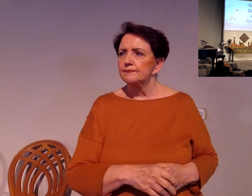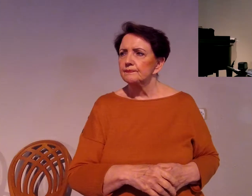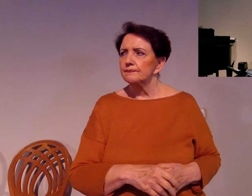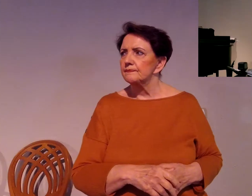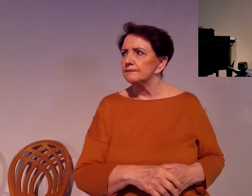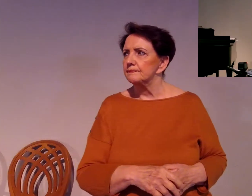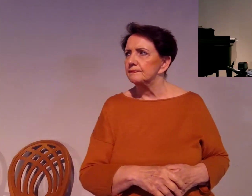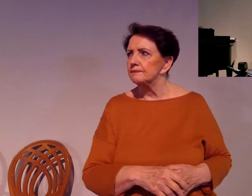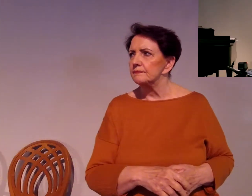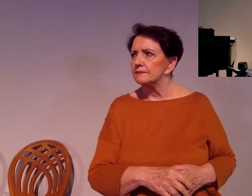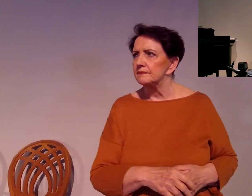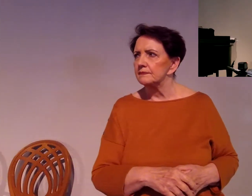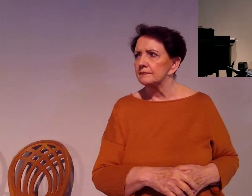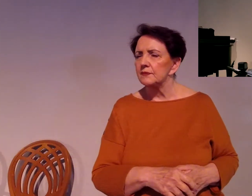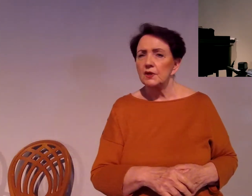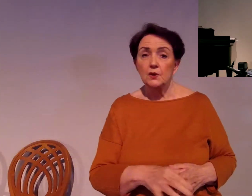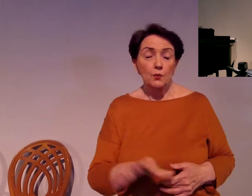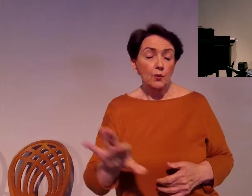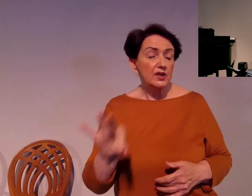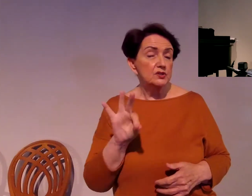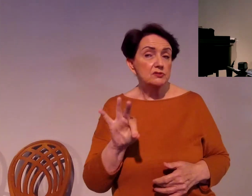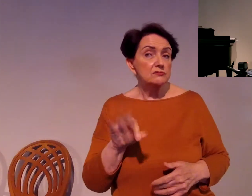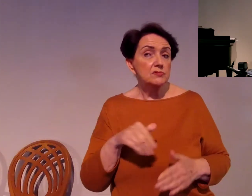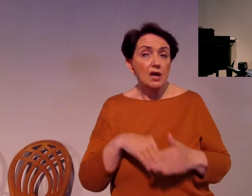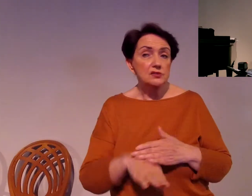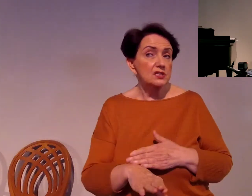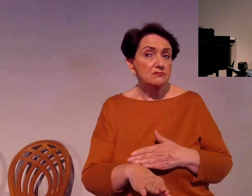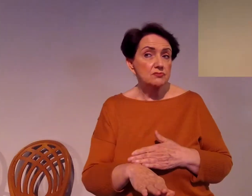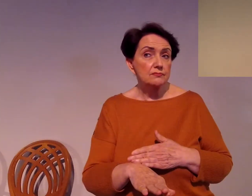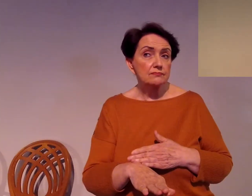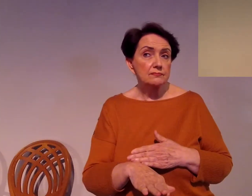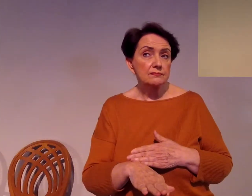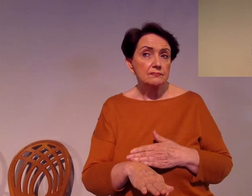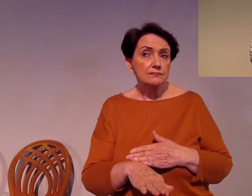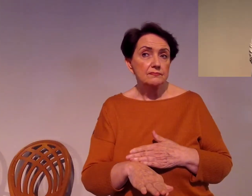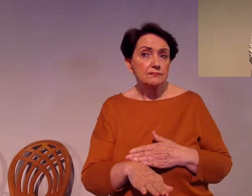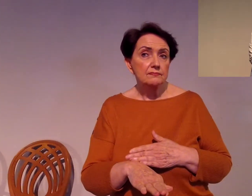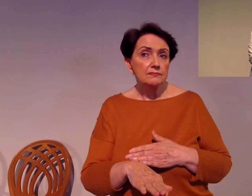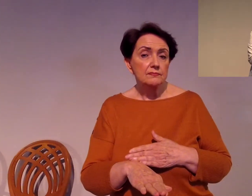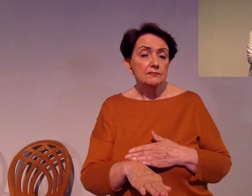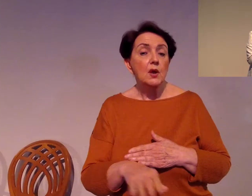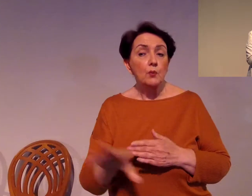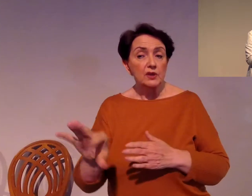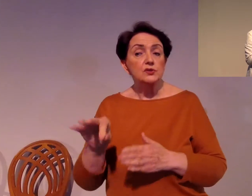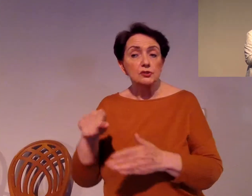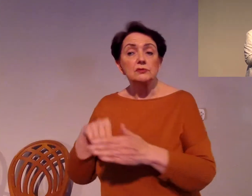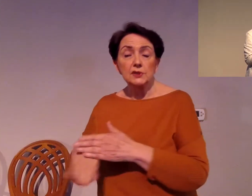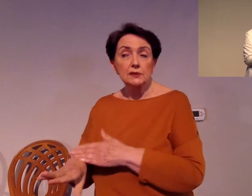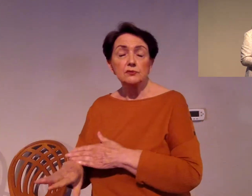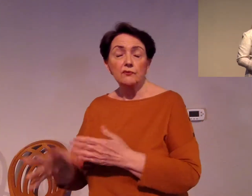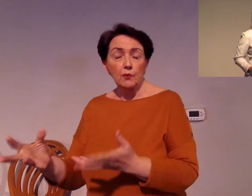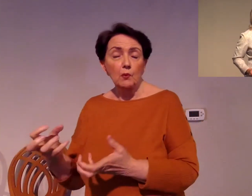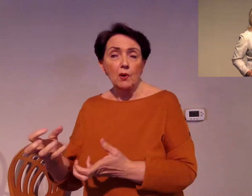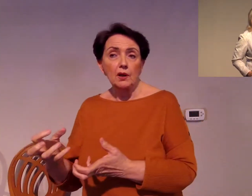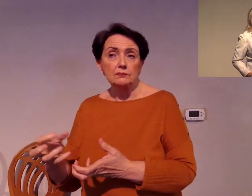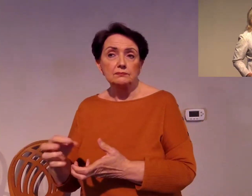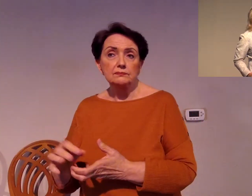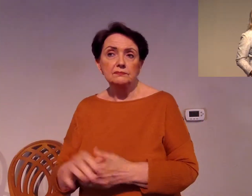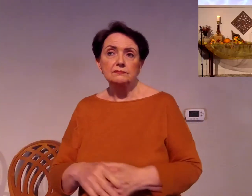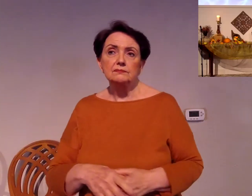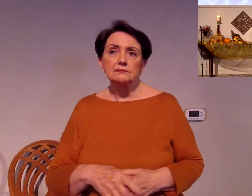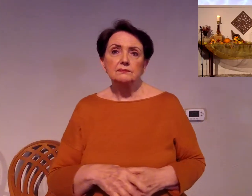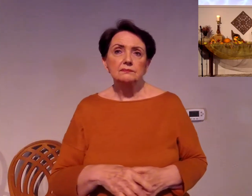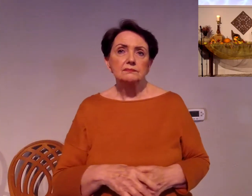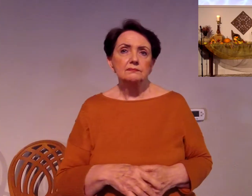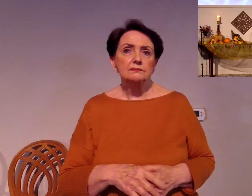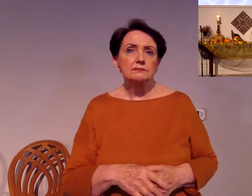And we can choose not to go in there, in that zone, and we can choose to go into that zone. Now, it's